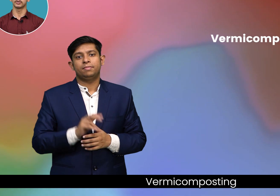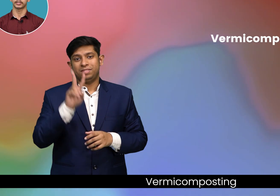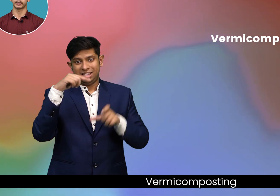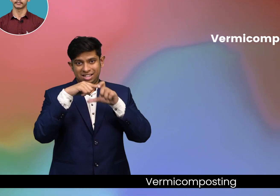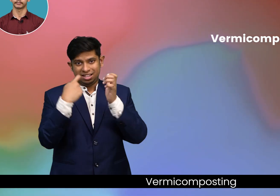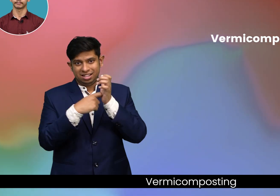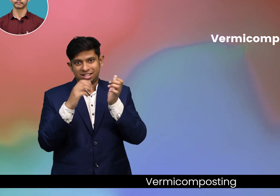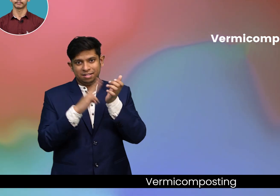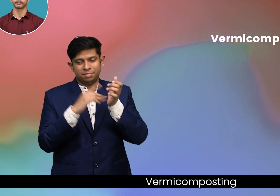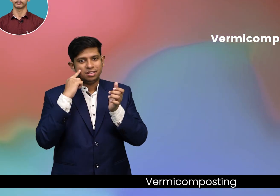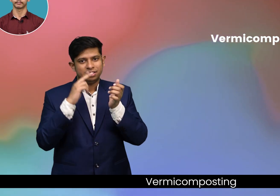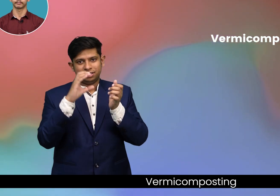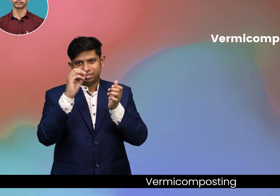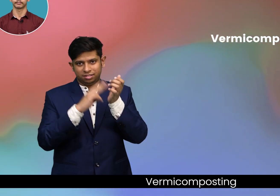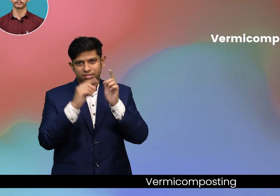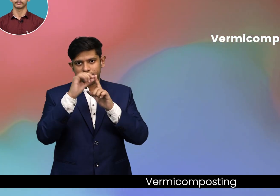Vermicomposting.